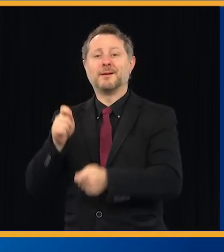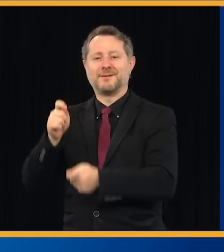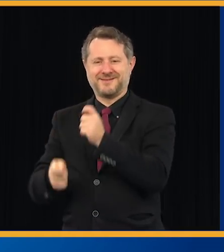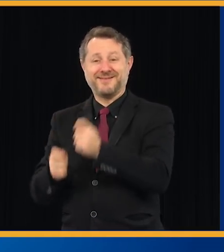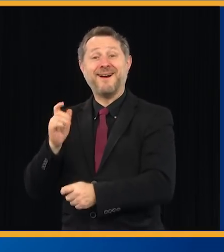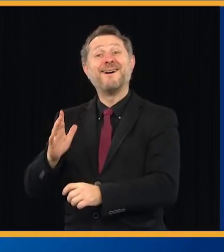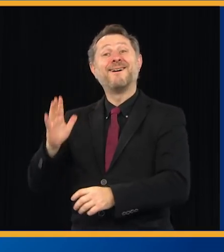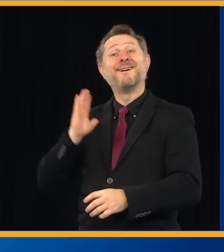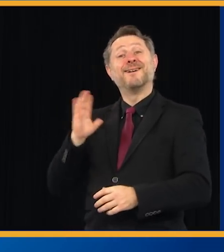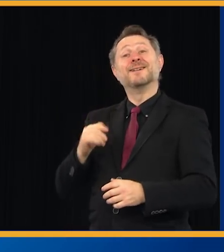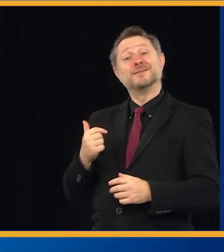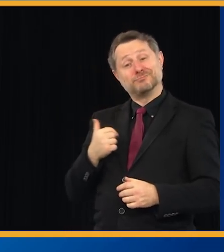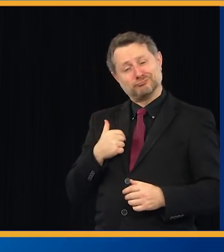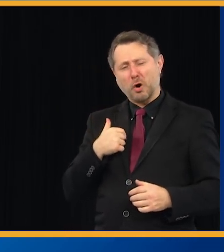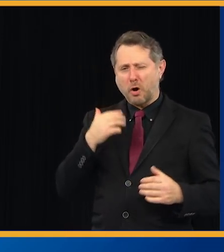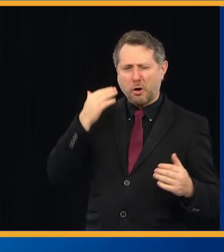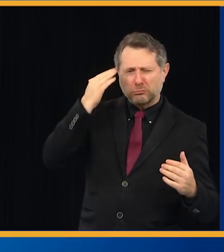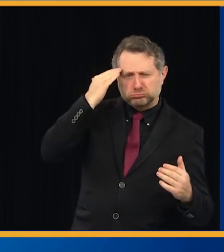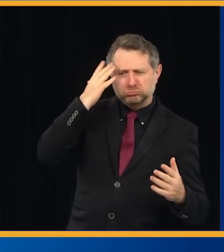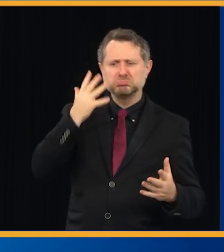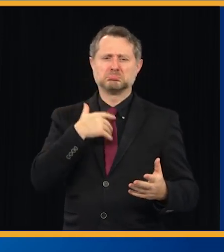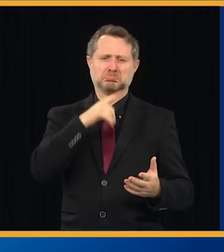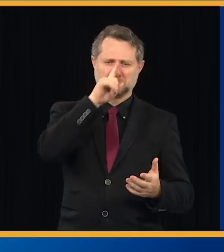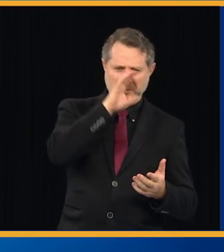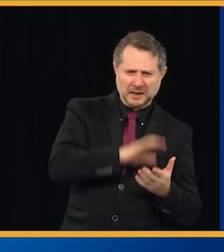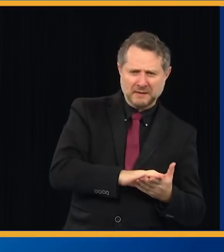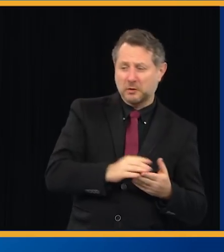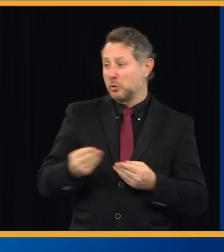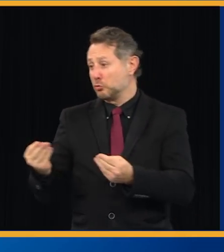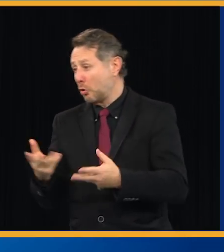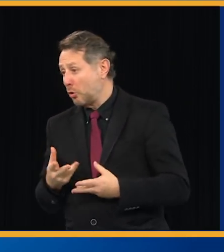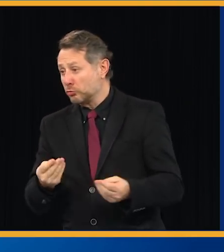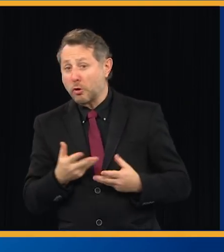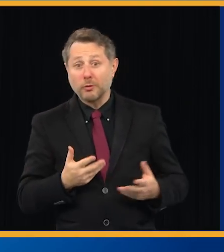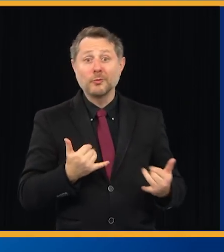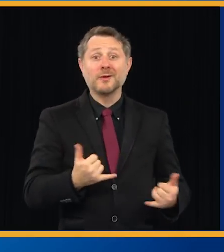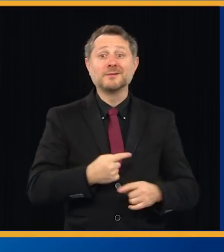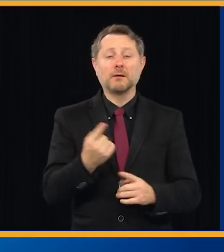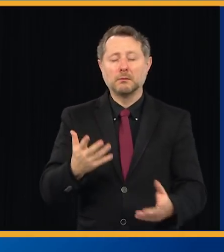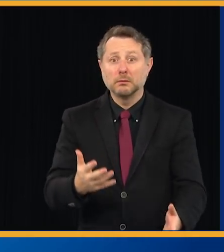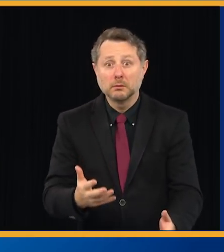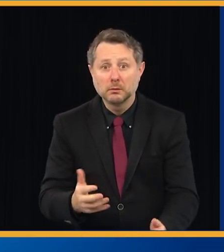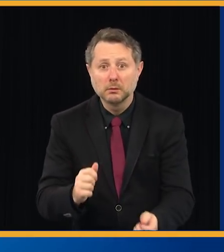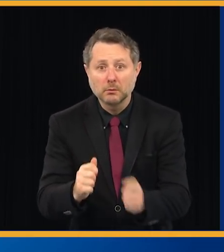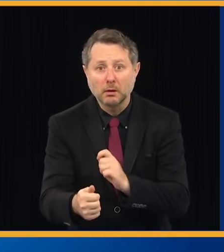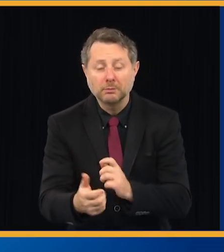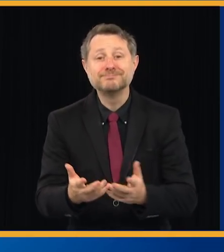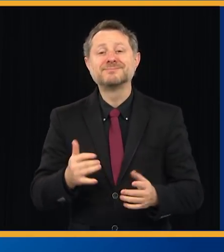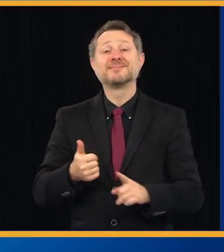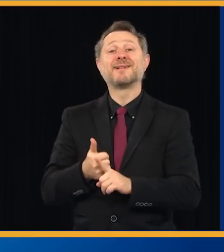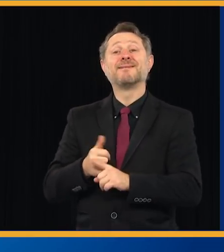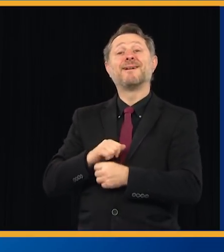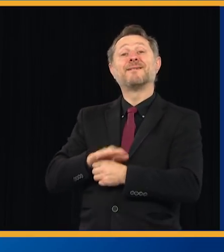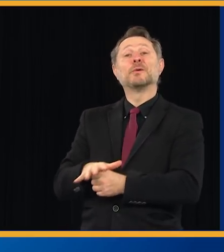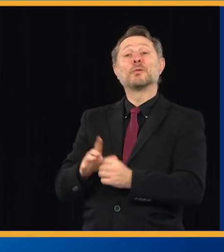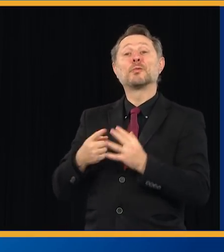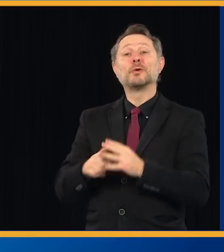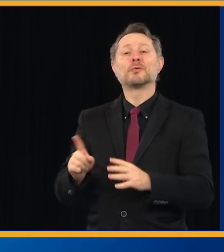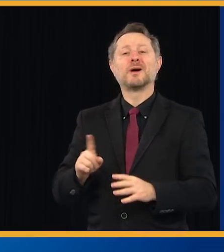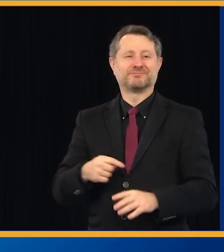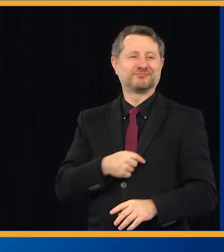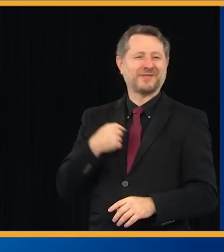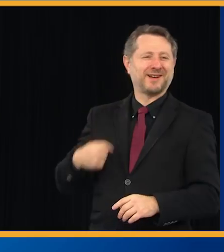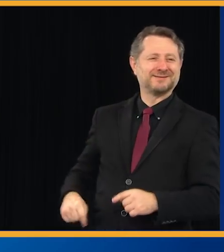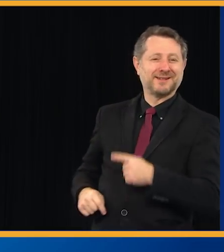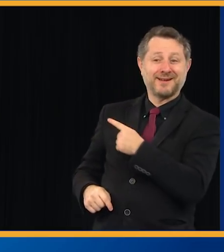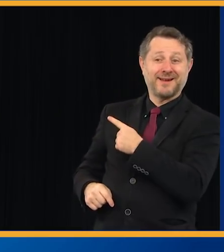basis. This was a virus that started in China. Now, last week, the CDC